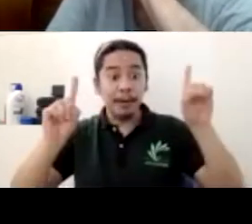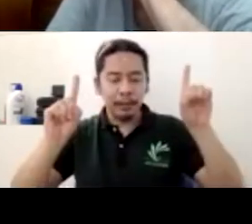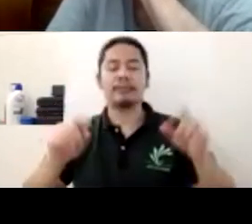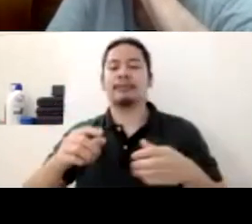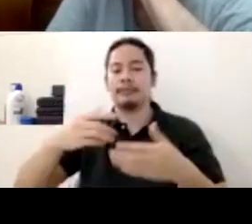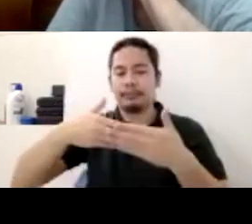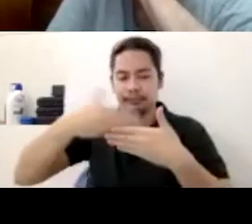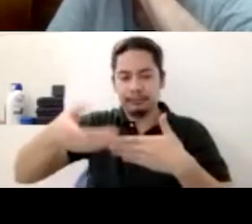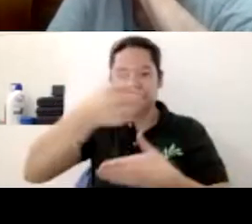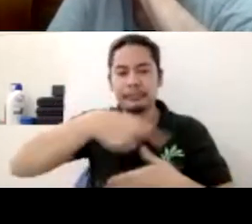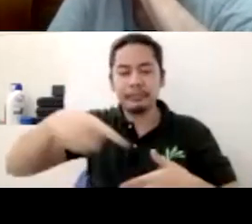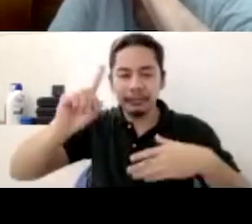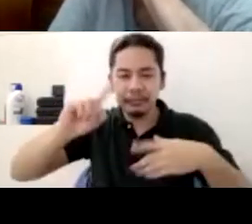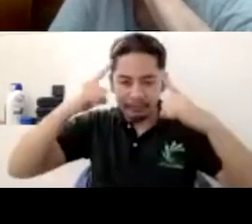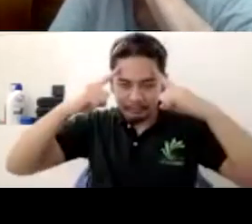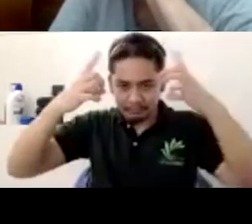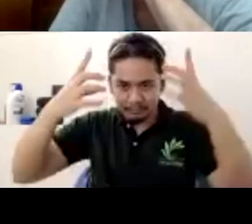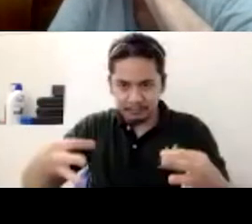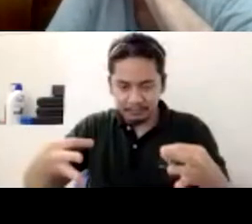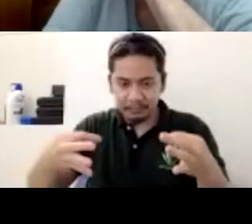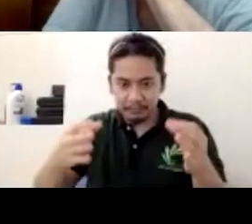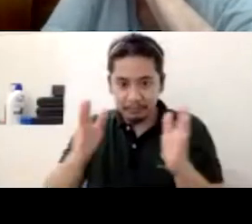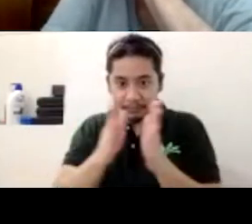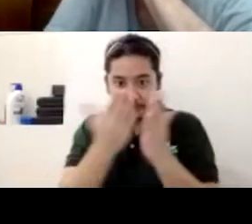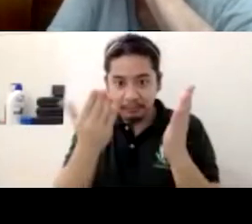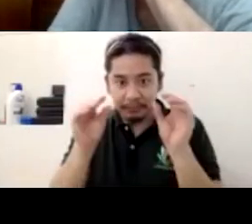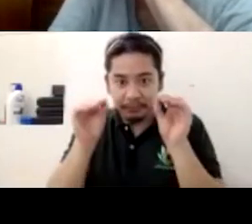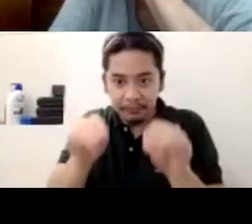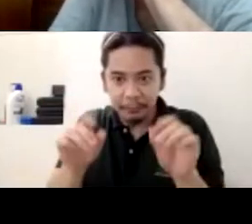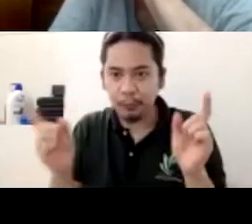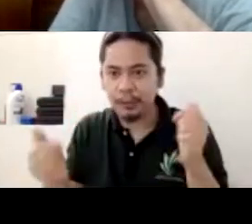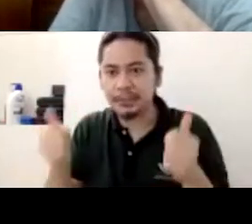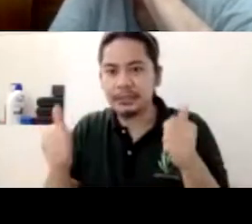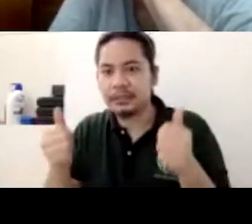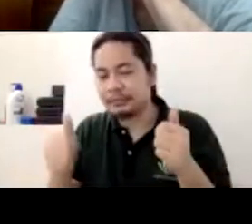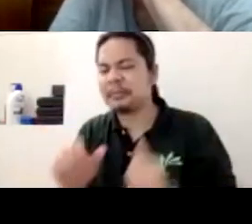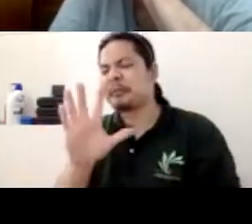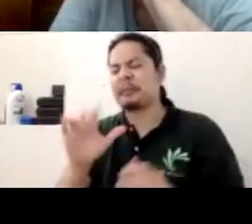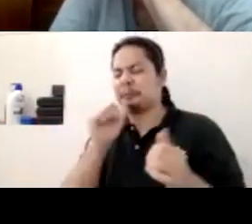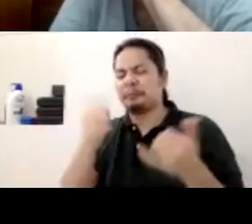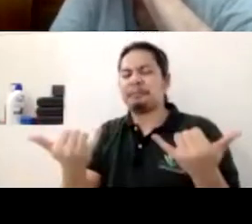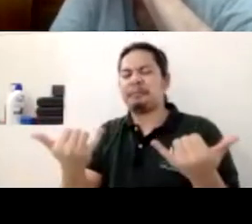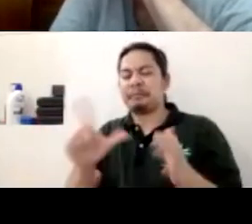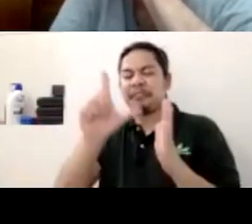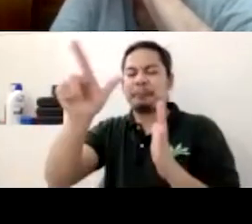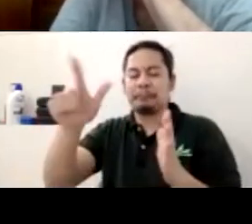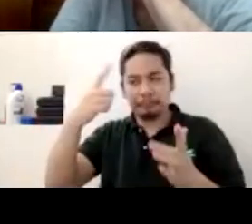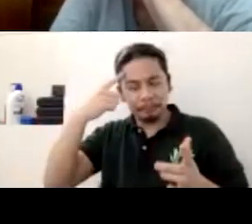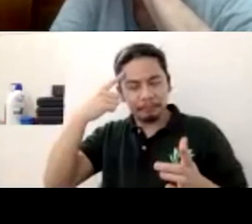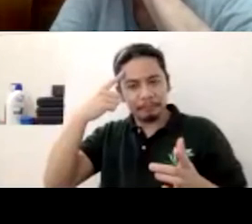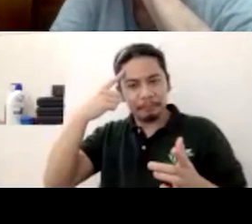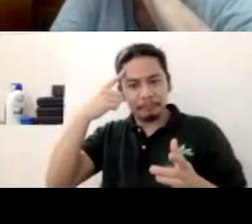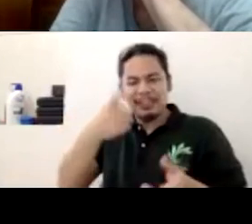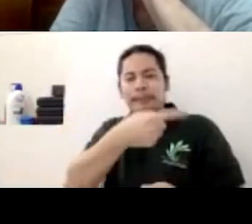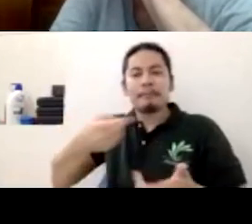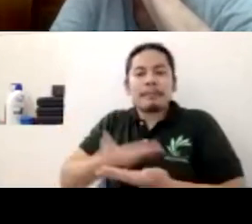So once we figure out the content, and maybe, you know, simultaneously think about the formatting as